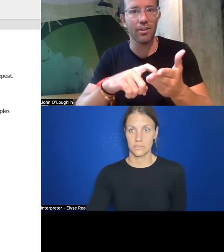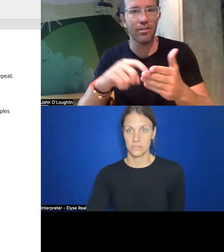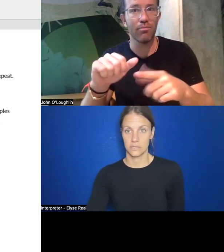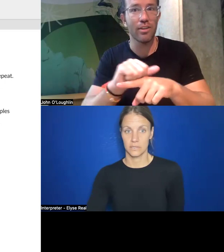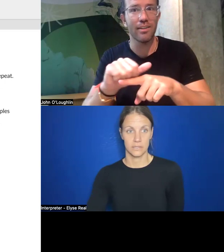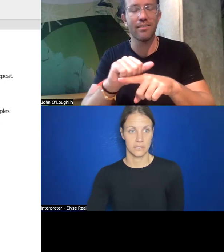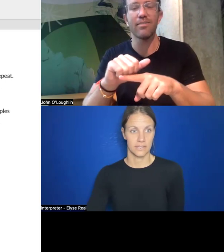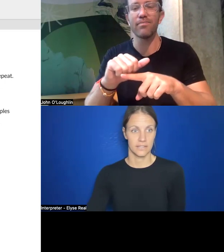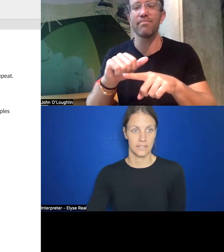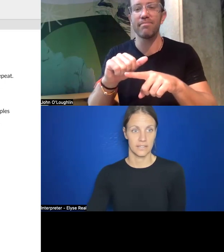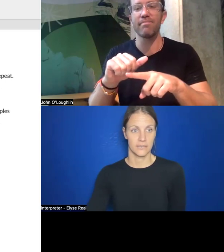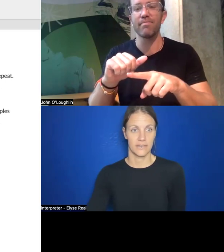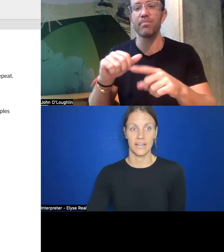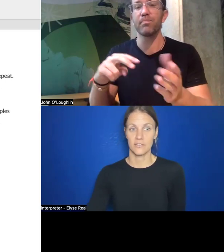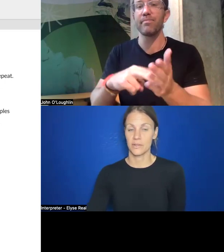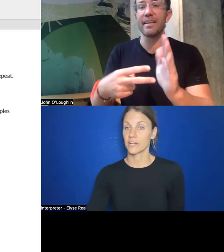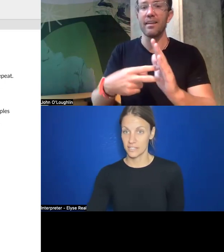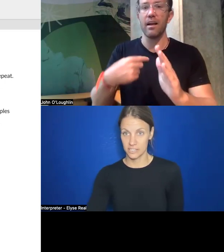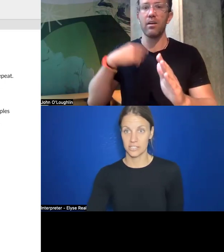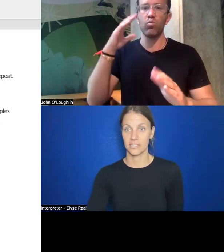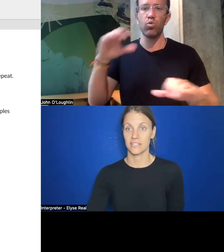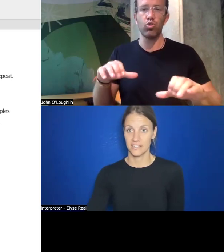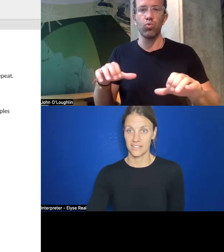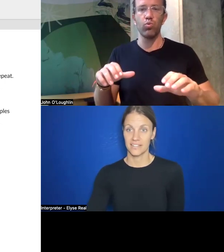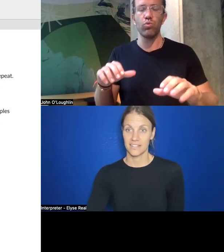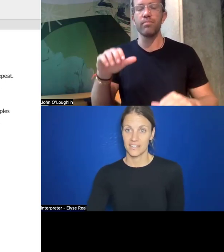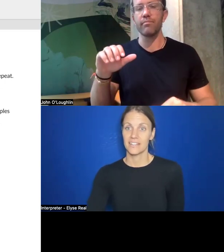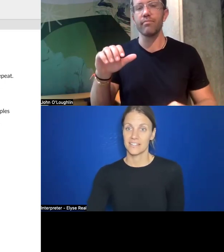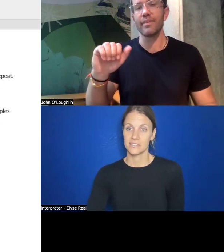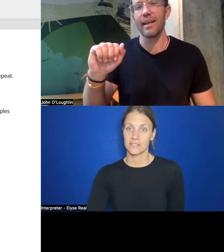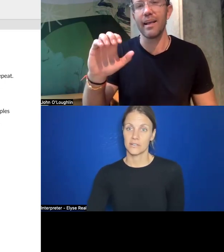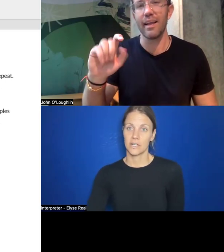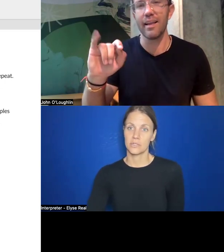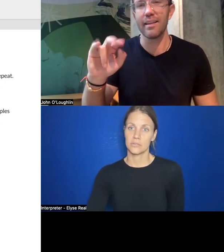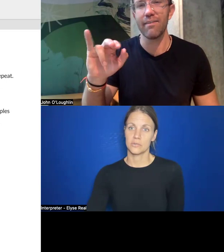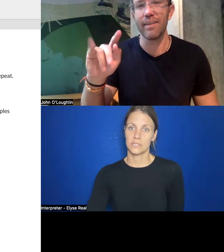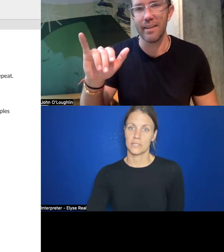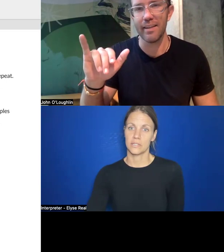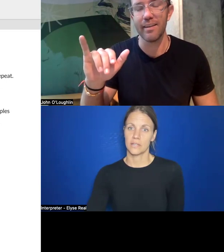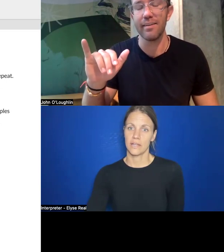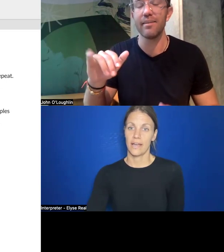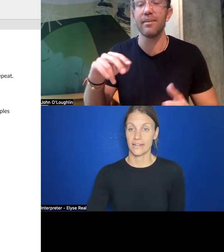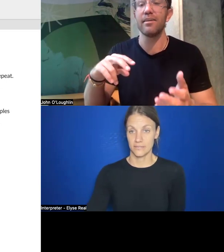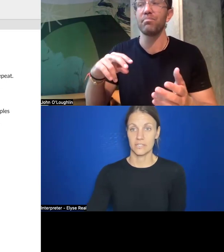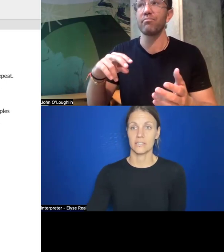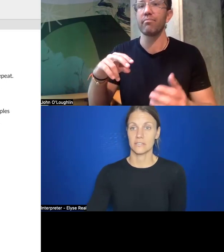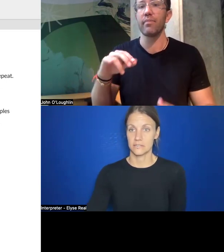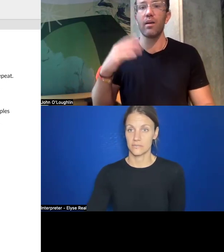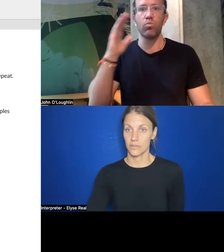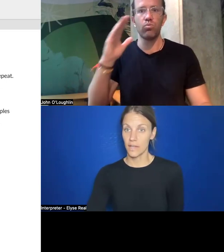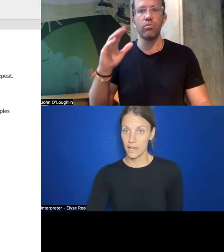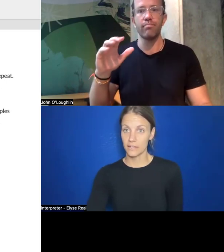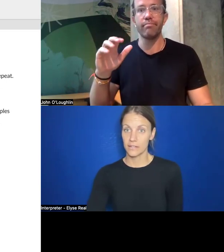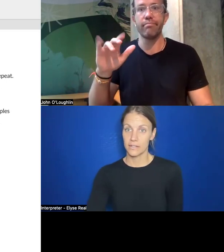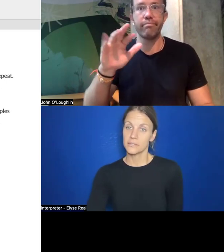rules. And then we have the alphabet recognition. So I'll be doing activities